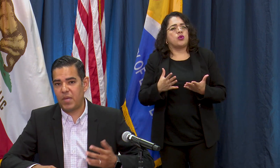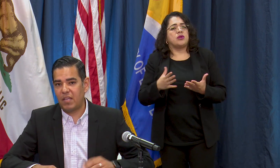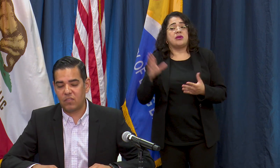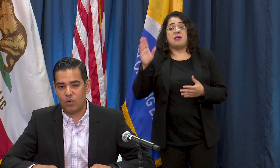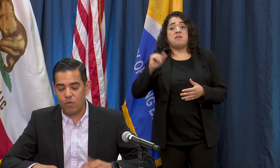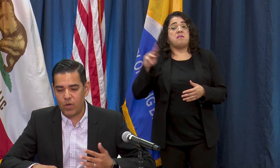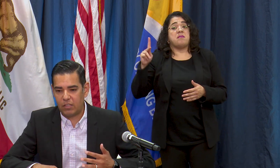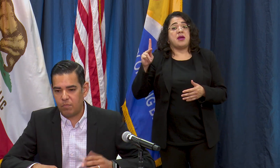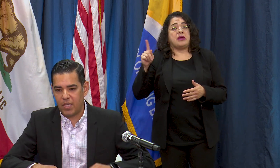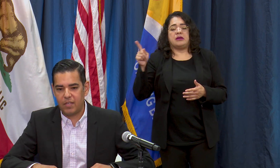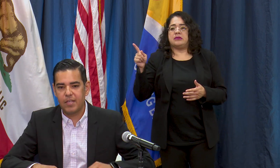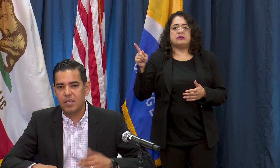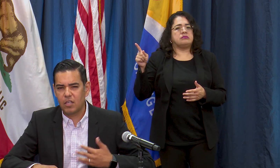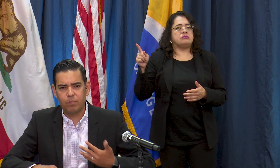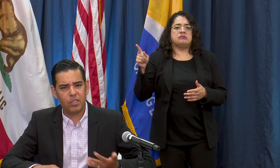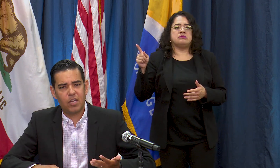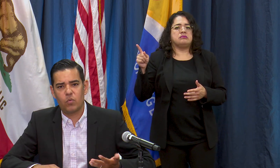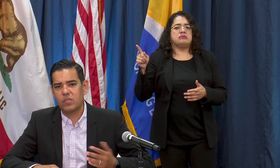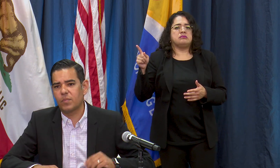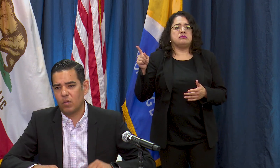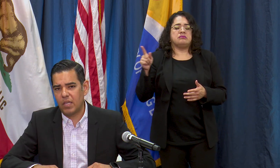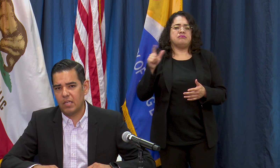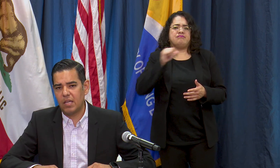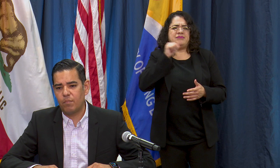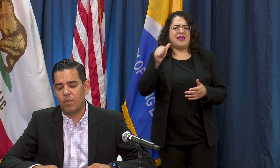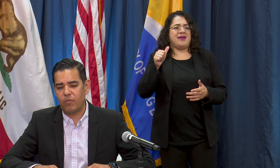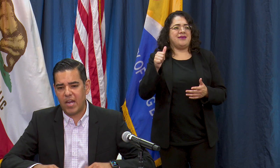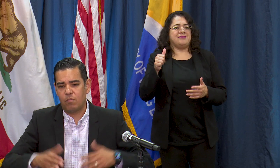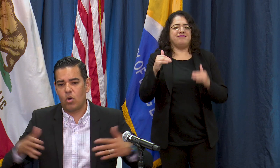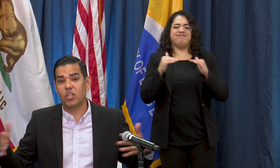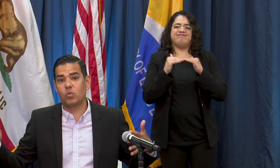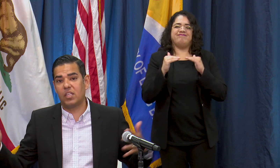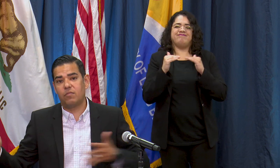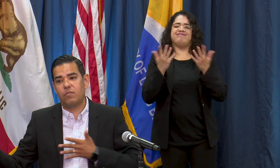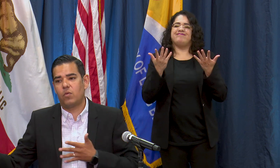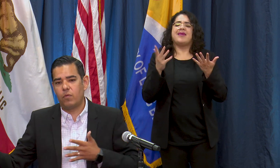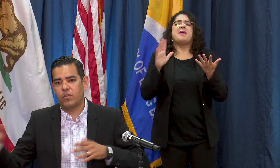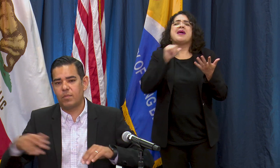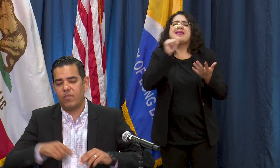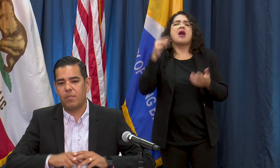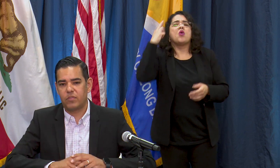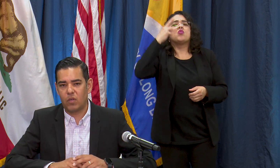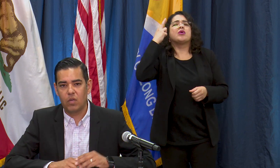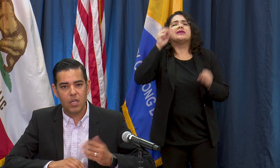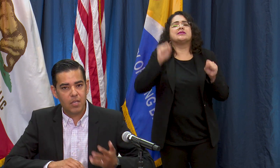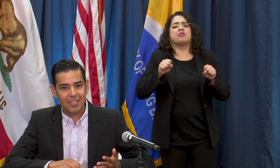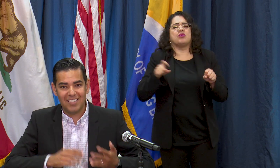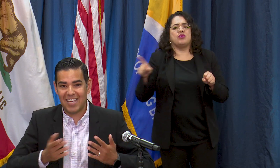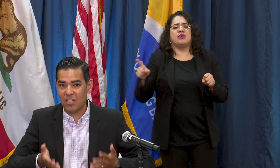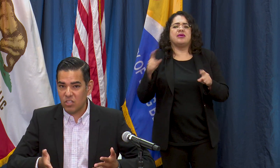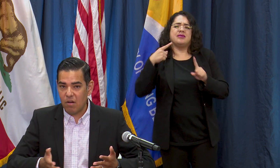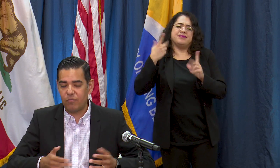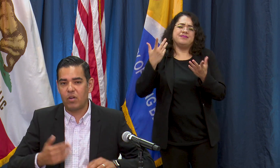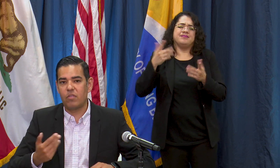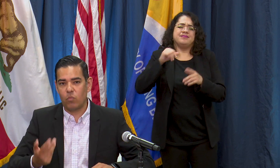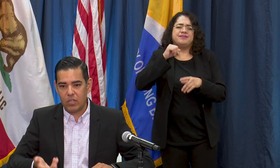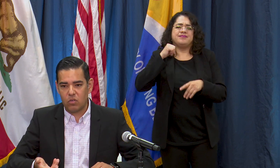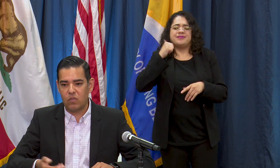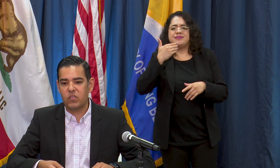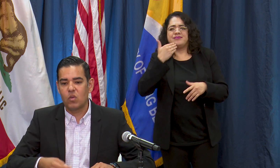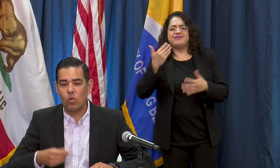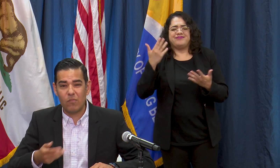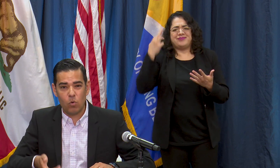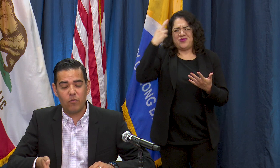So some of these banks are quite frankly being completely unreasonable in providing mortgage relief for some of them. And so to the tenants that are out there and